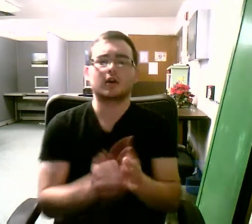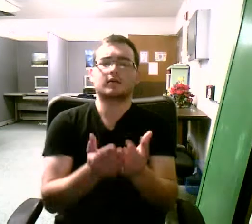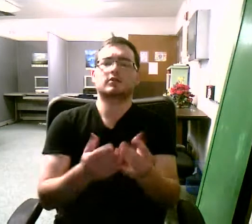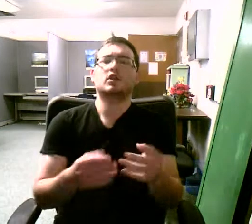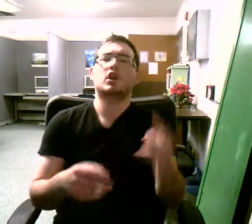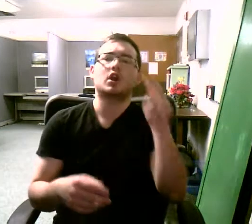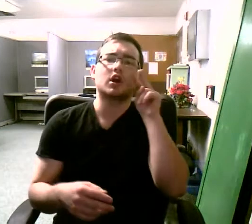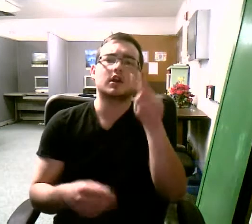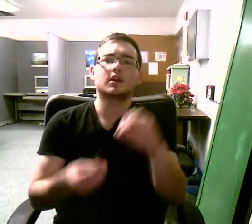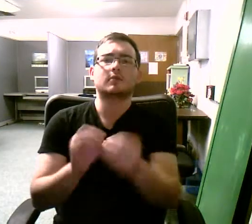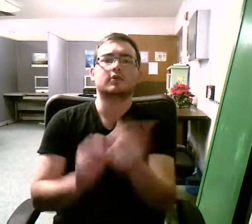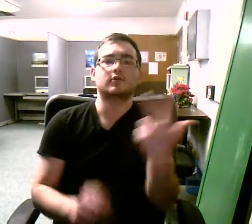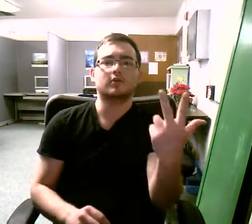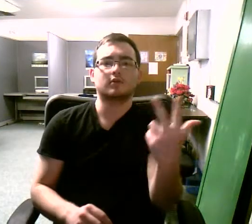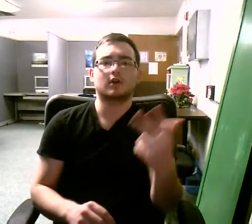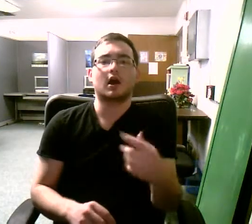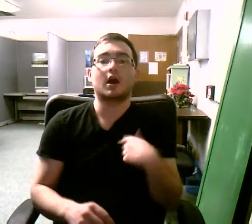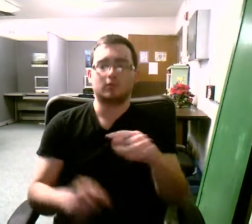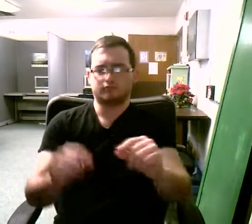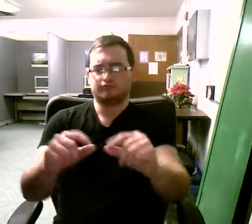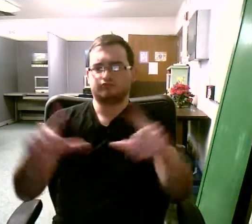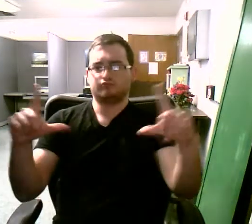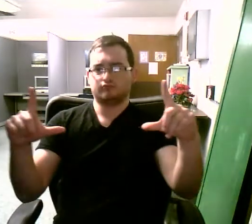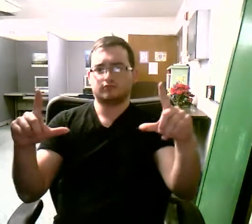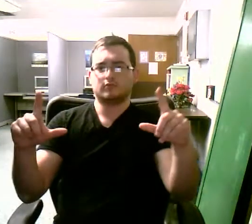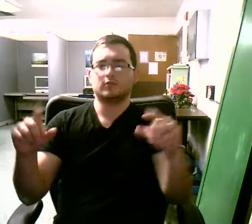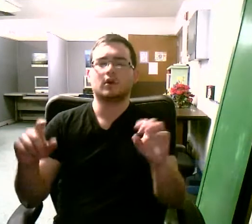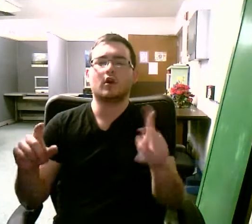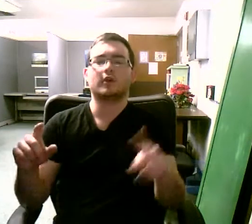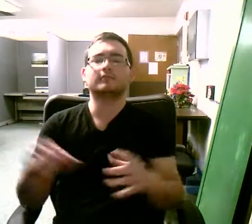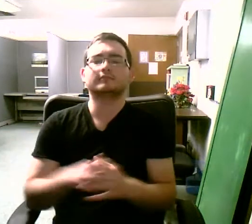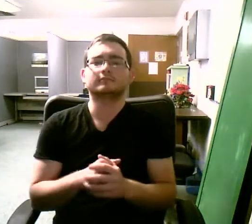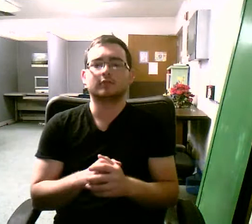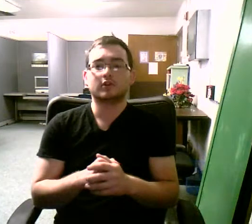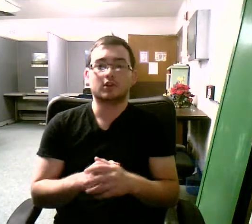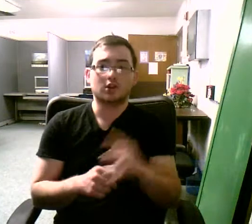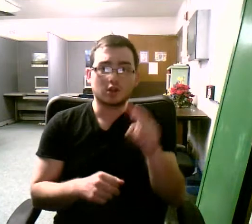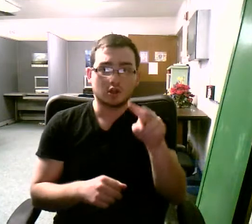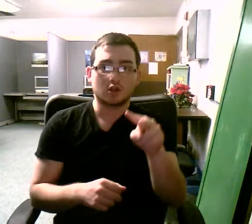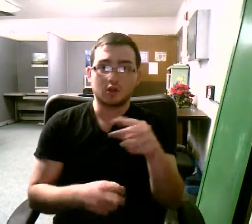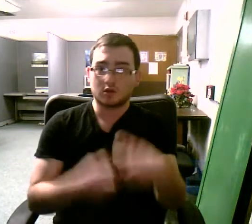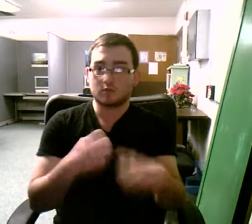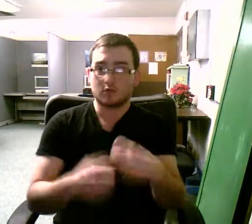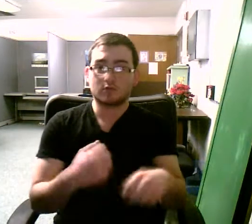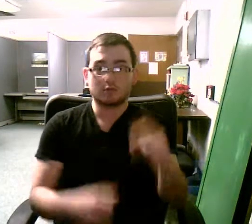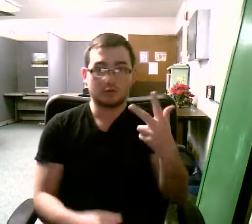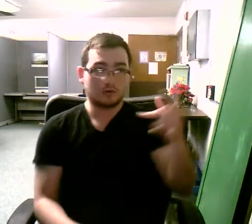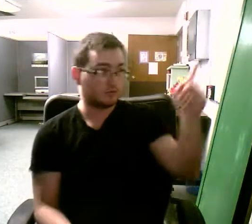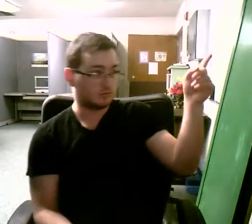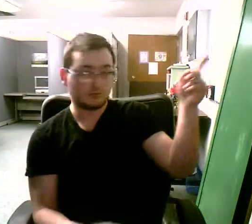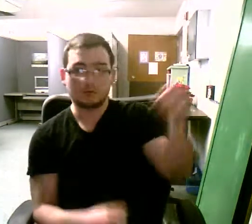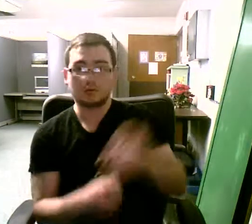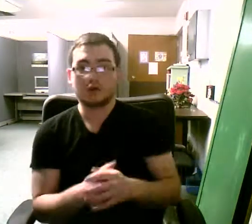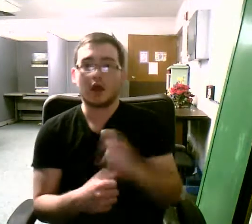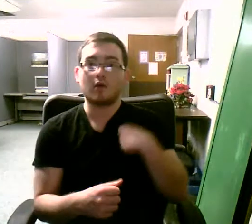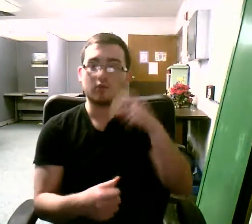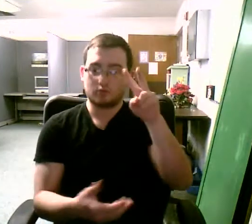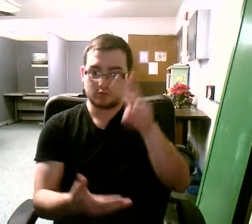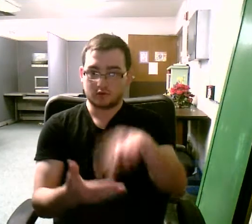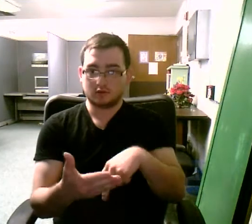I'm just going to zoom in. Okay. All right, looking at problem 3, I'm going to read it. As Ms. Yozon